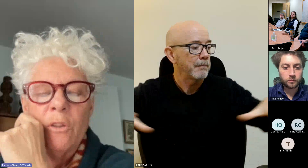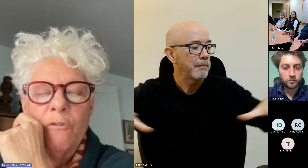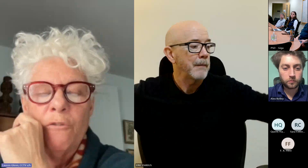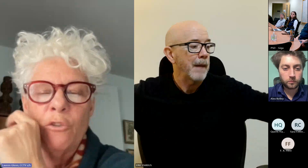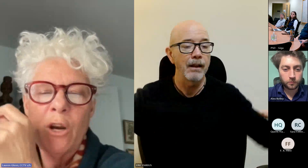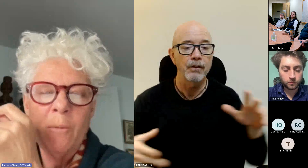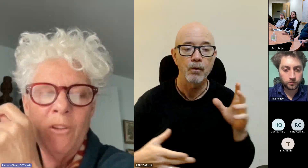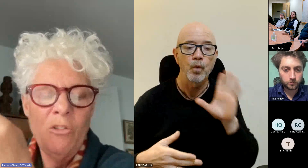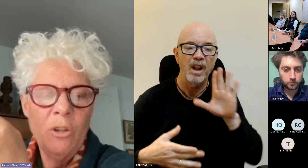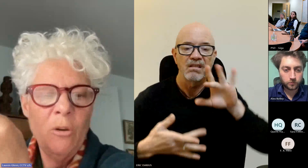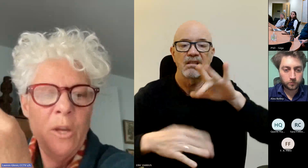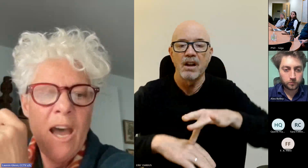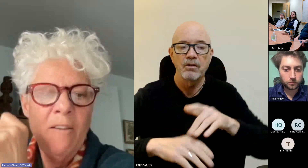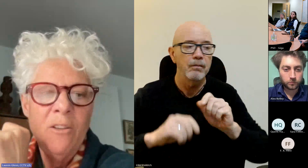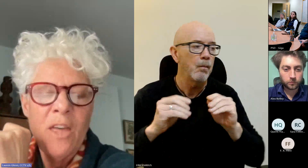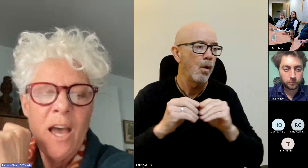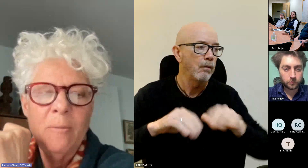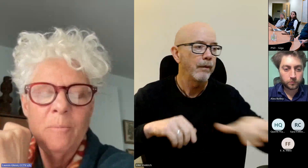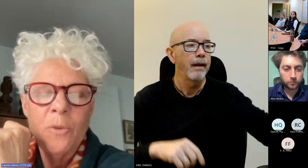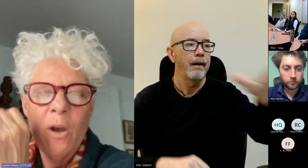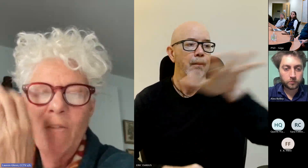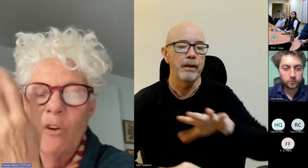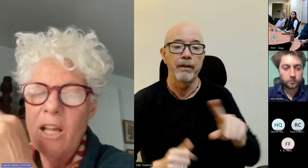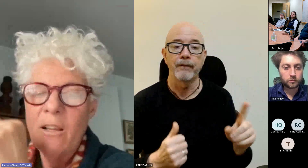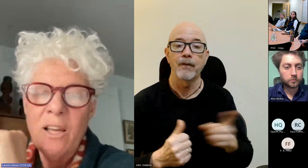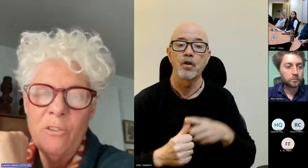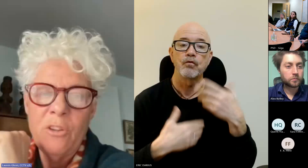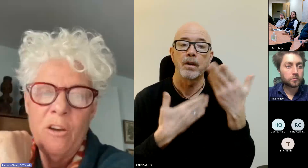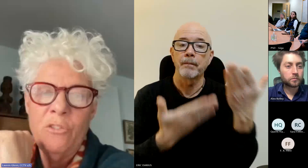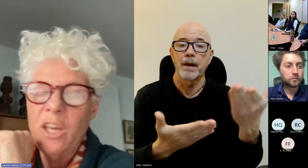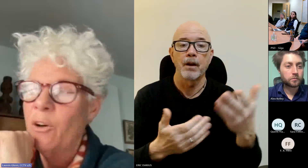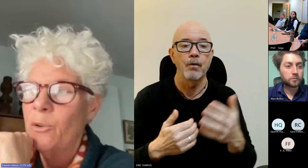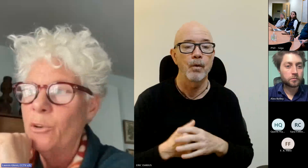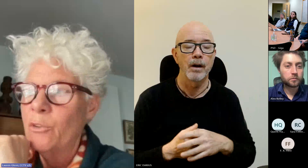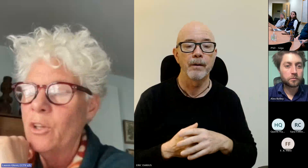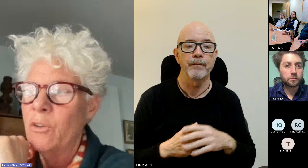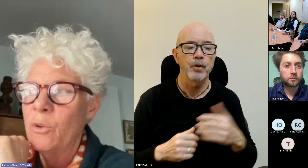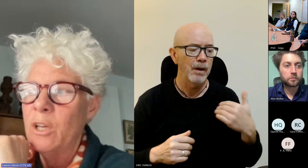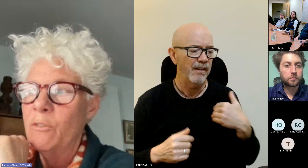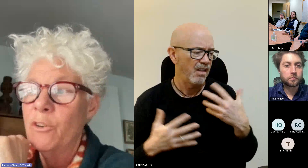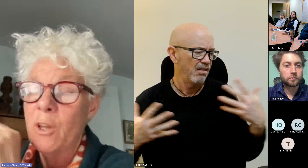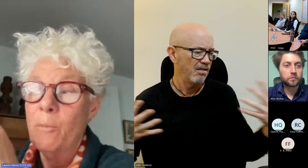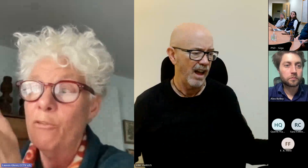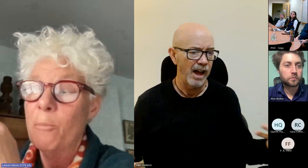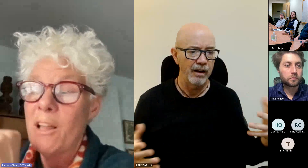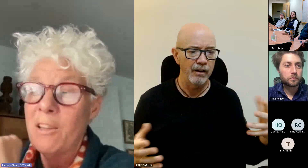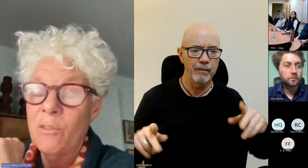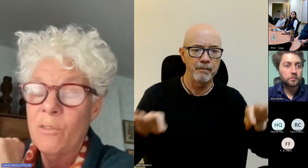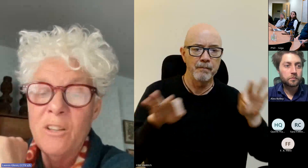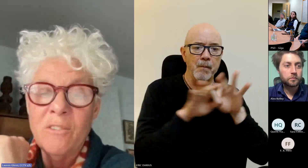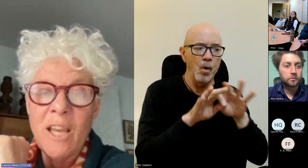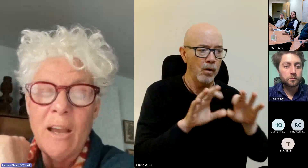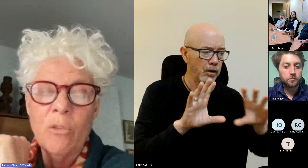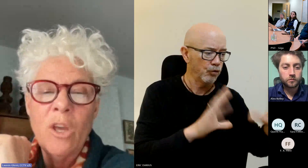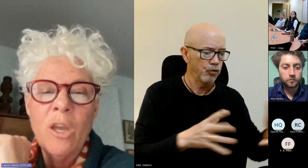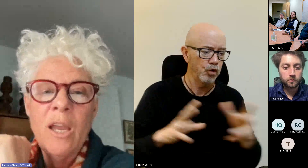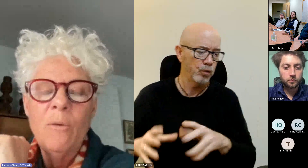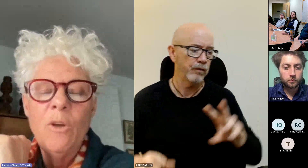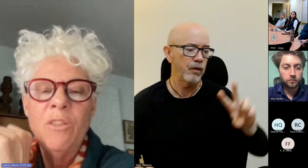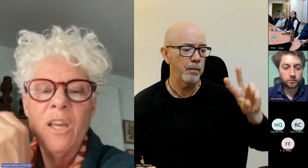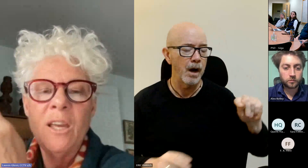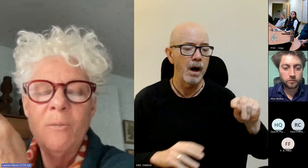first recommendation that we have is that you have a great list of stakeholders, including, for example, the Vermont League of Cities and